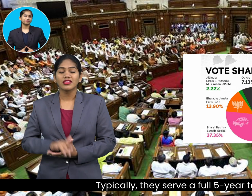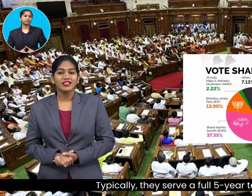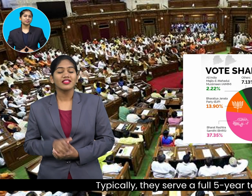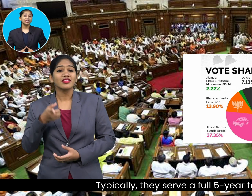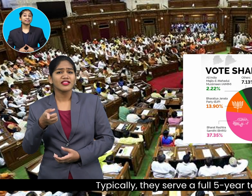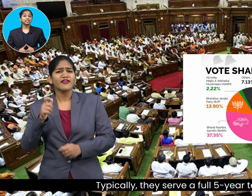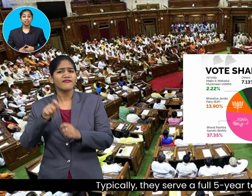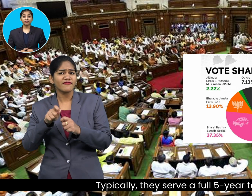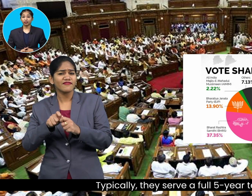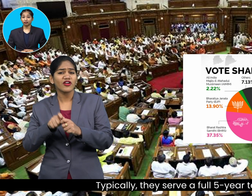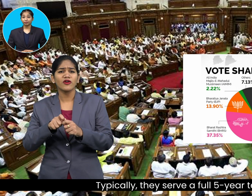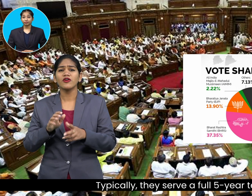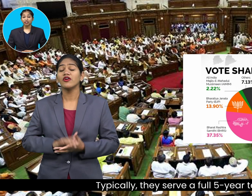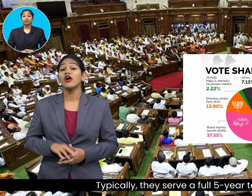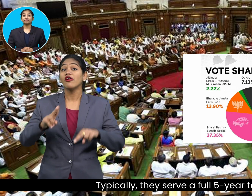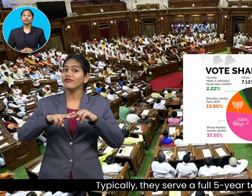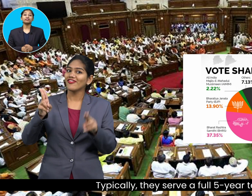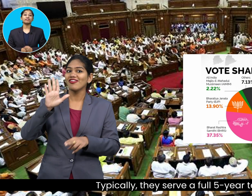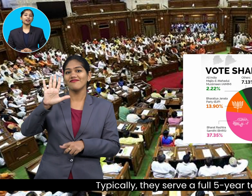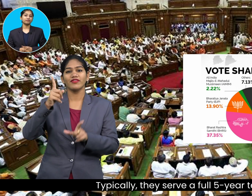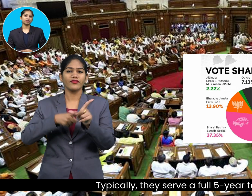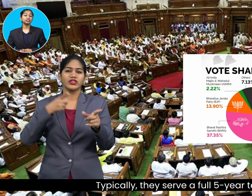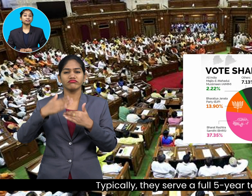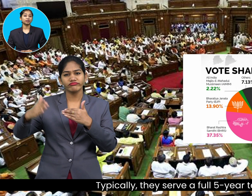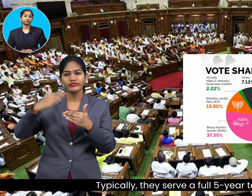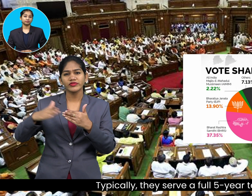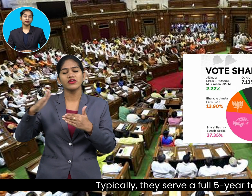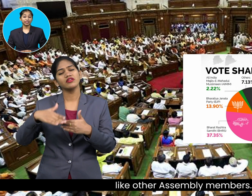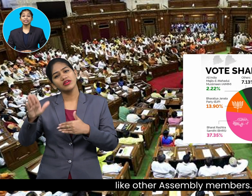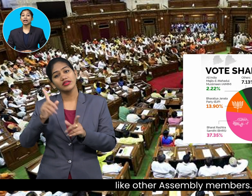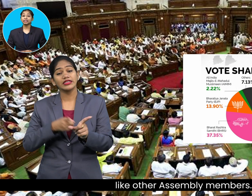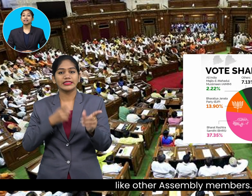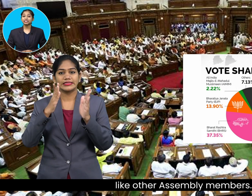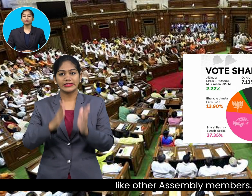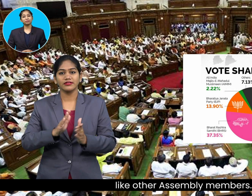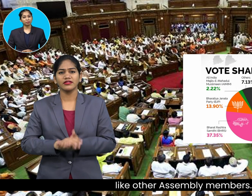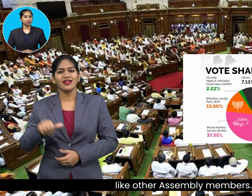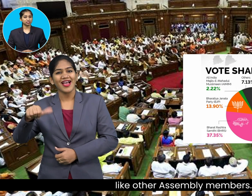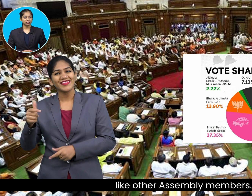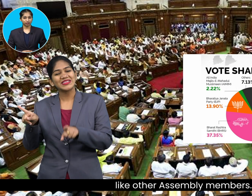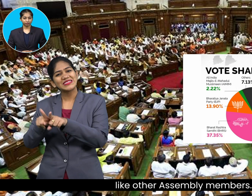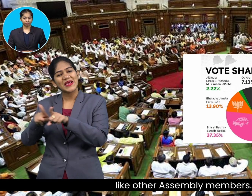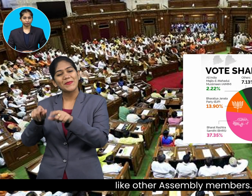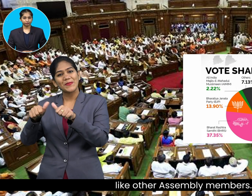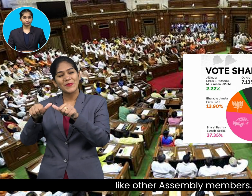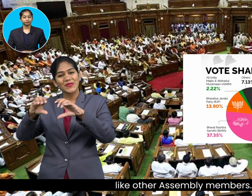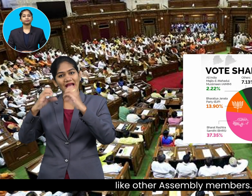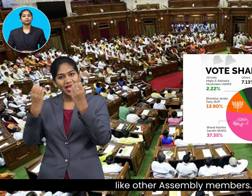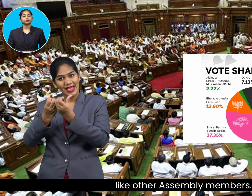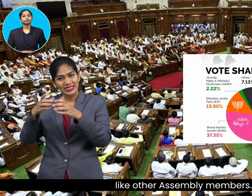Typically, they serve a full 5-year term like other assembly members.